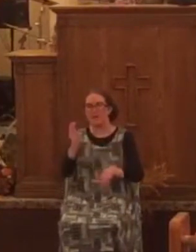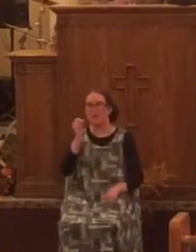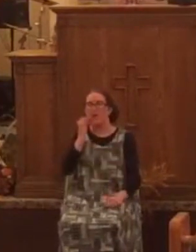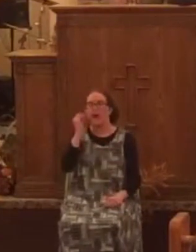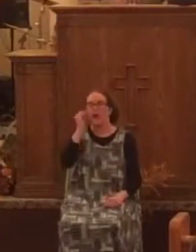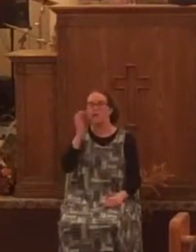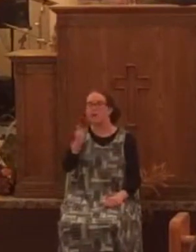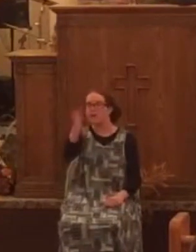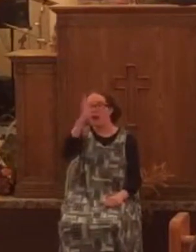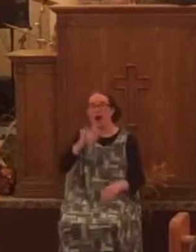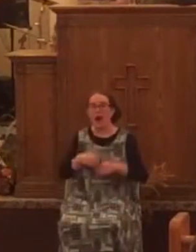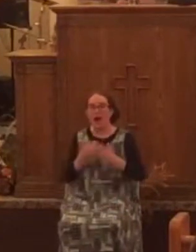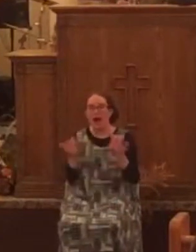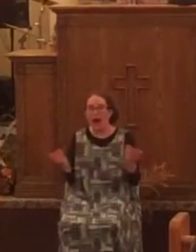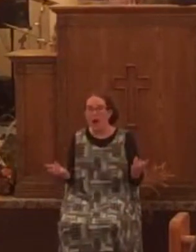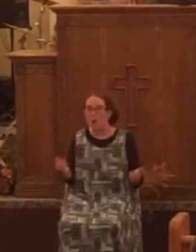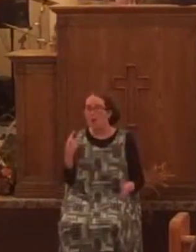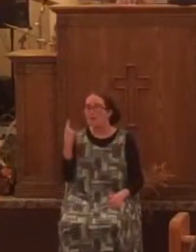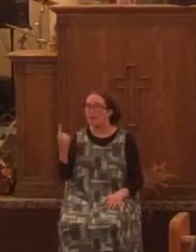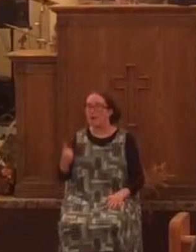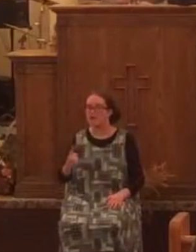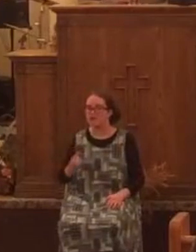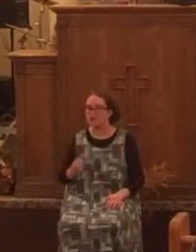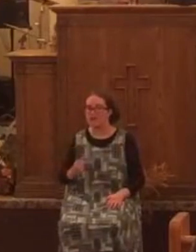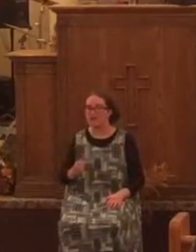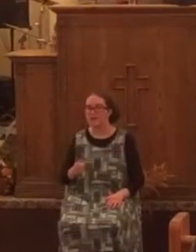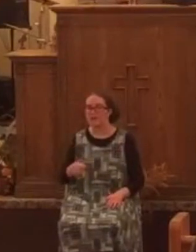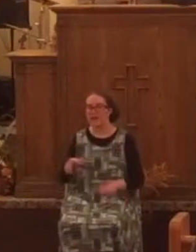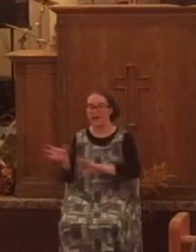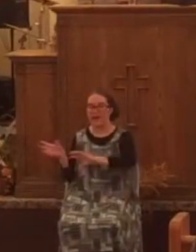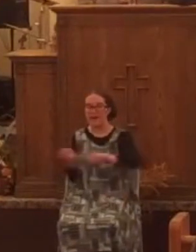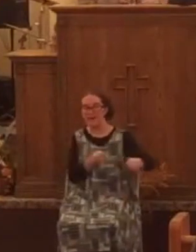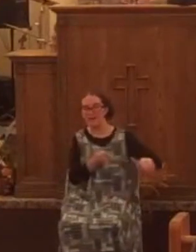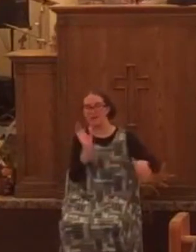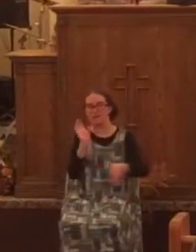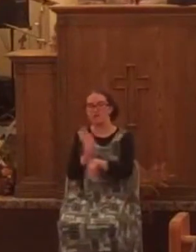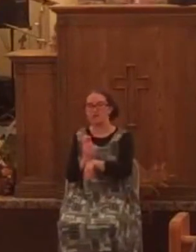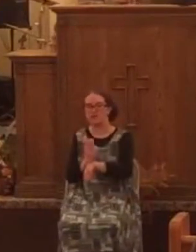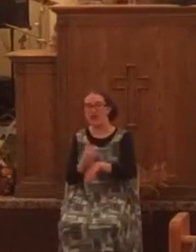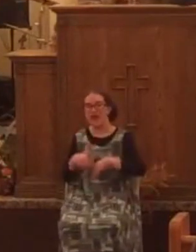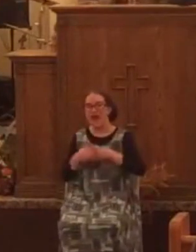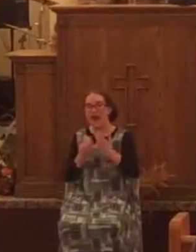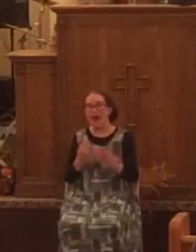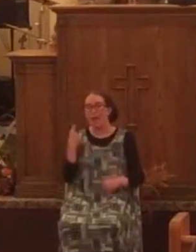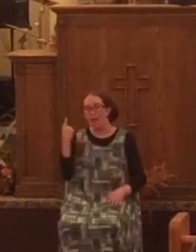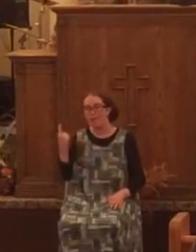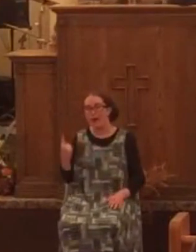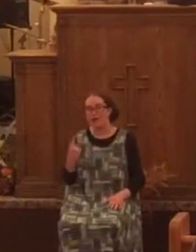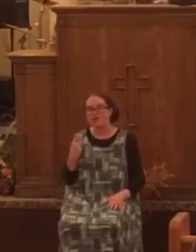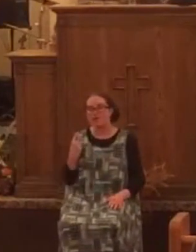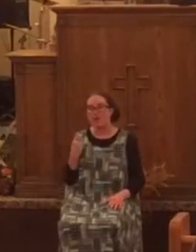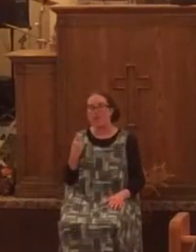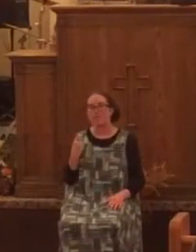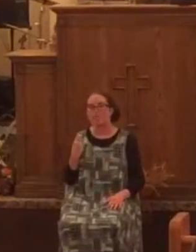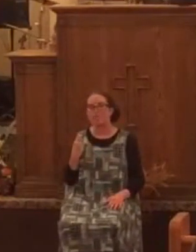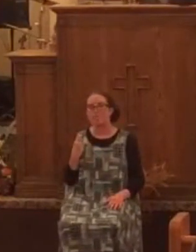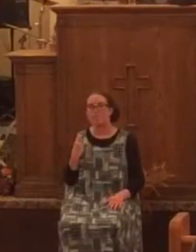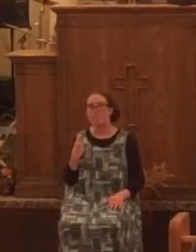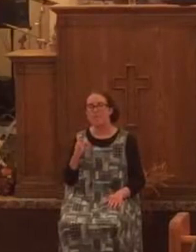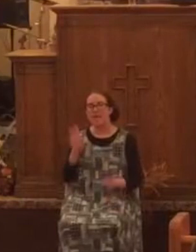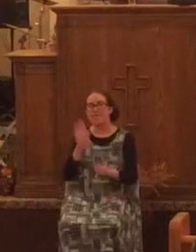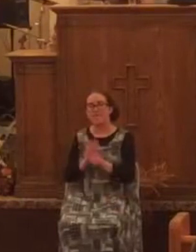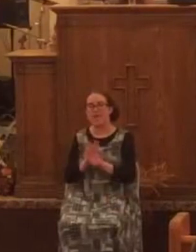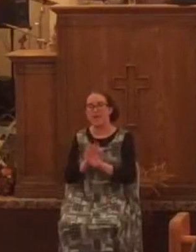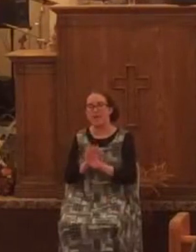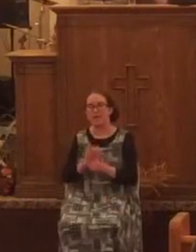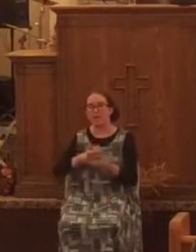of God. How is it that that person can backslide? How is it that a person, amen, that can be